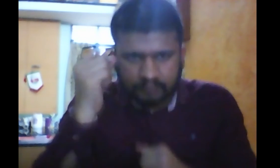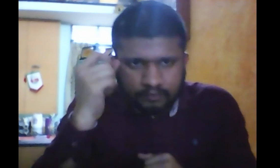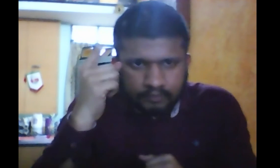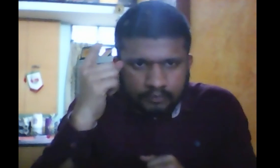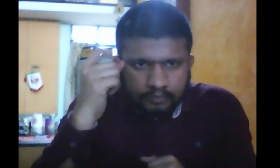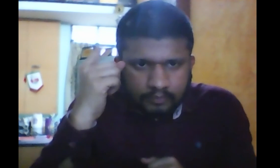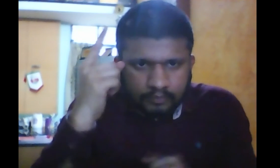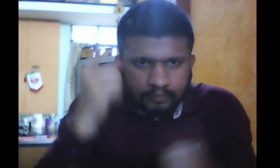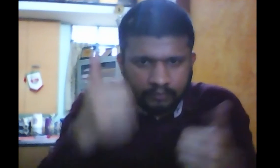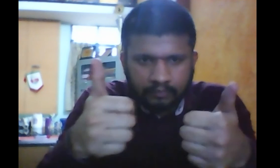Understood?